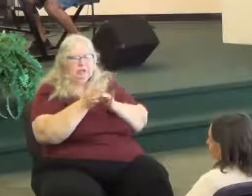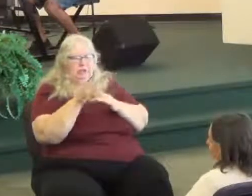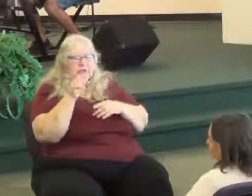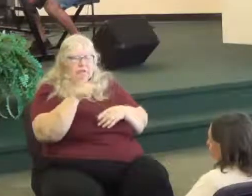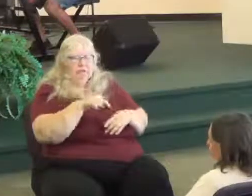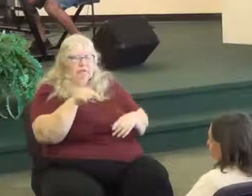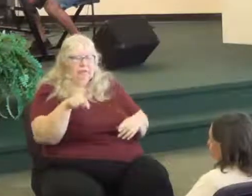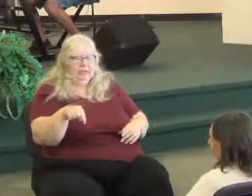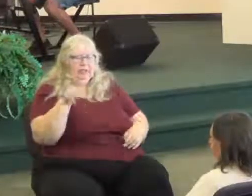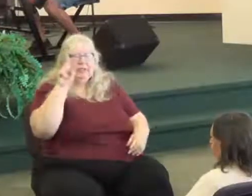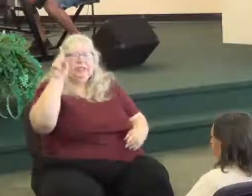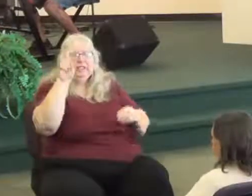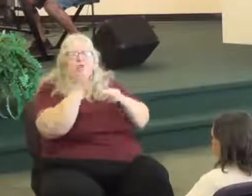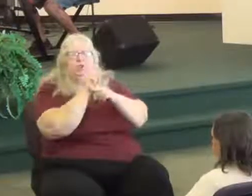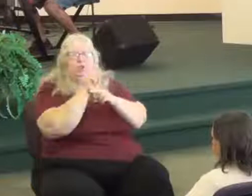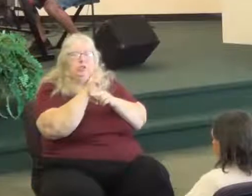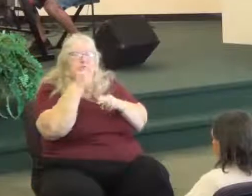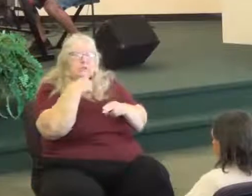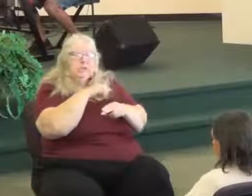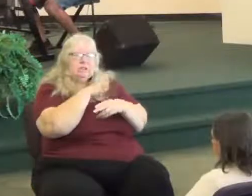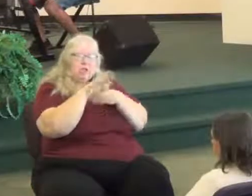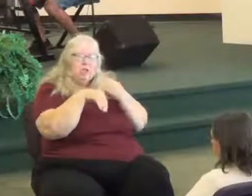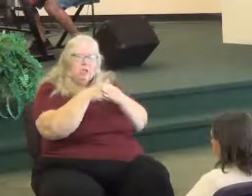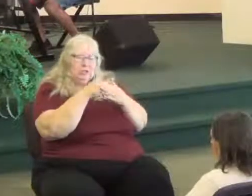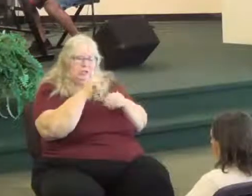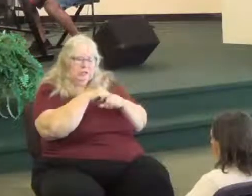uses us all the time.